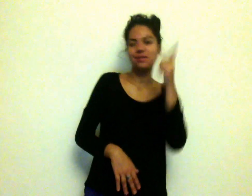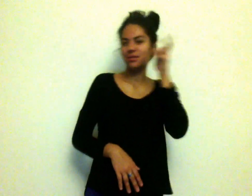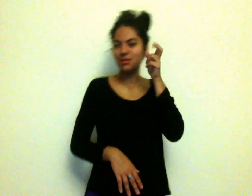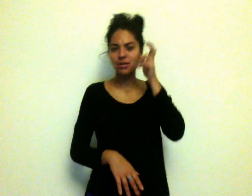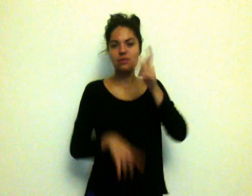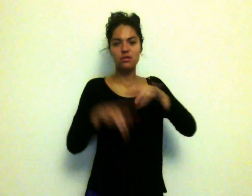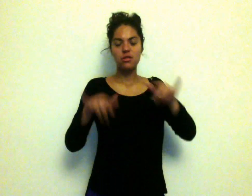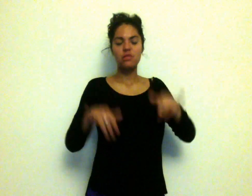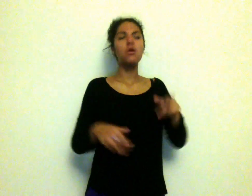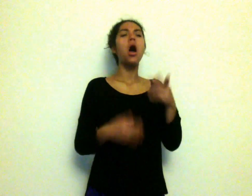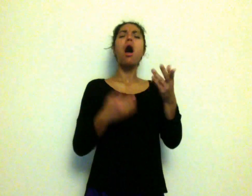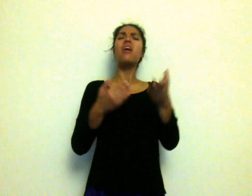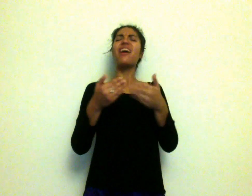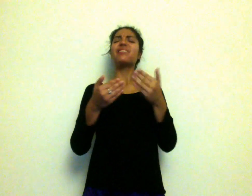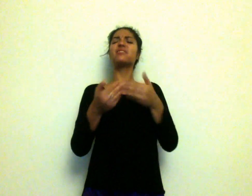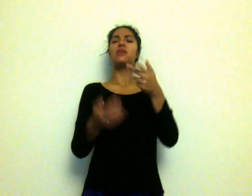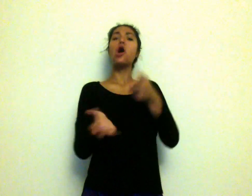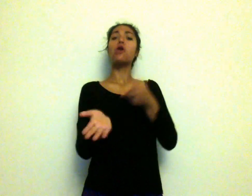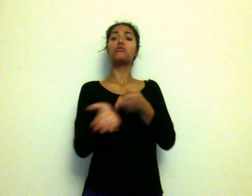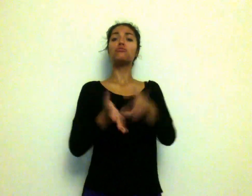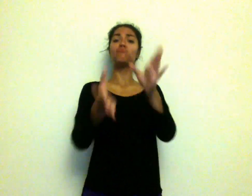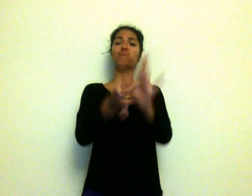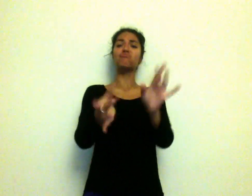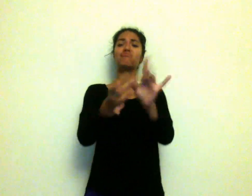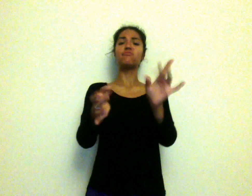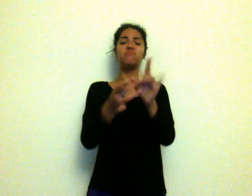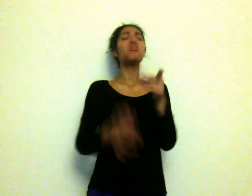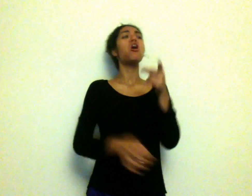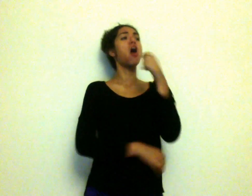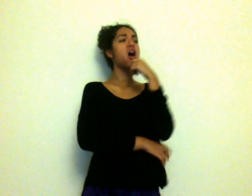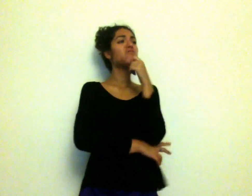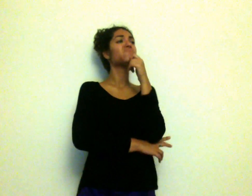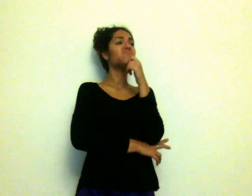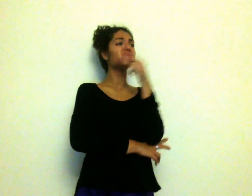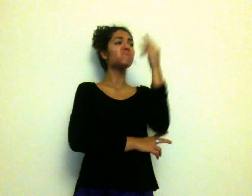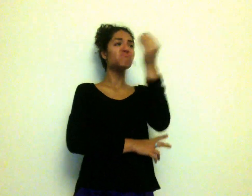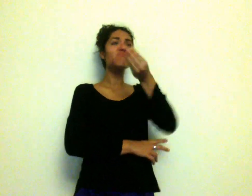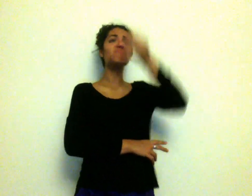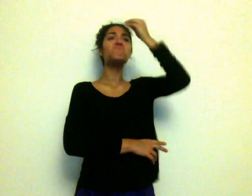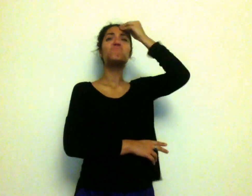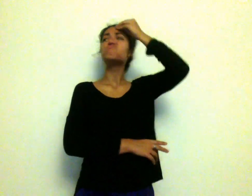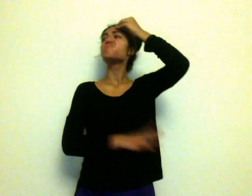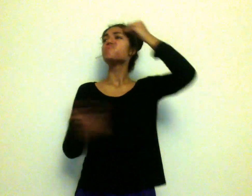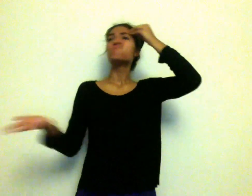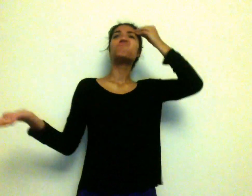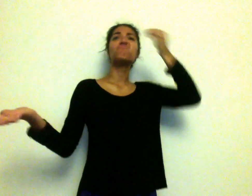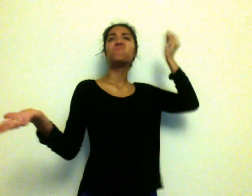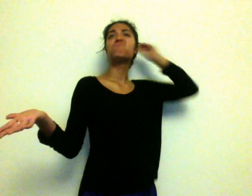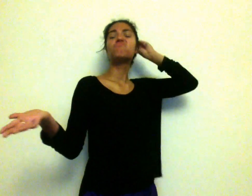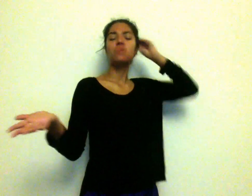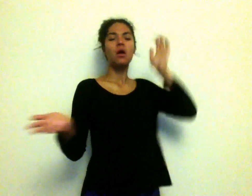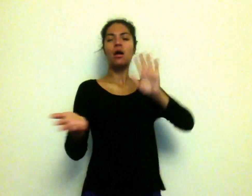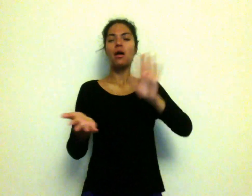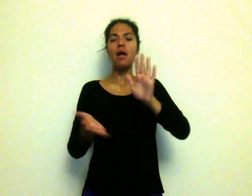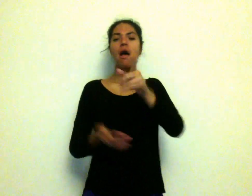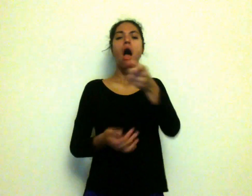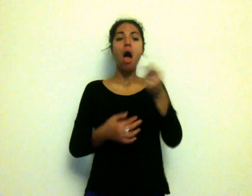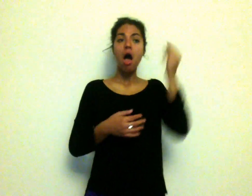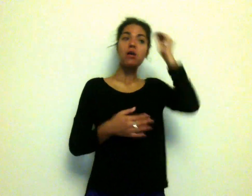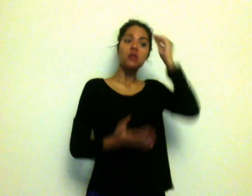kept almost abstract or only in our minds. But the arts really do help us bring them back down, to live with them and try them